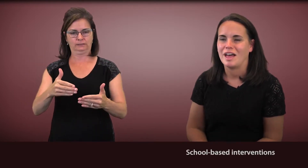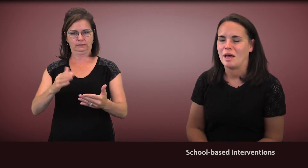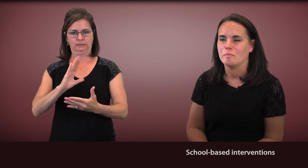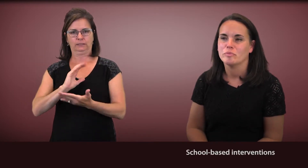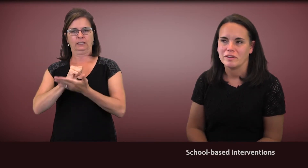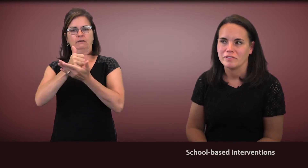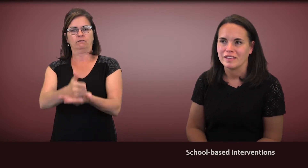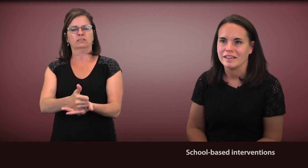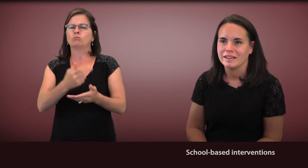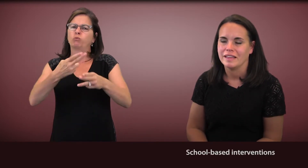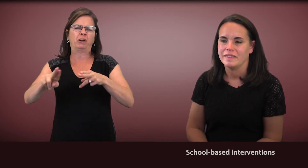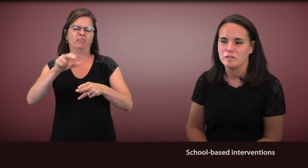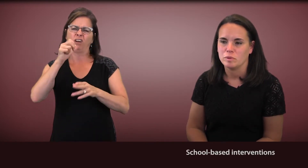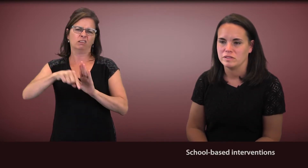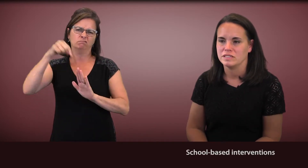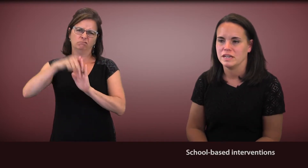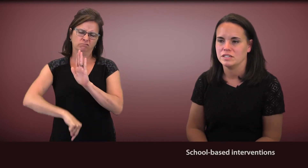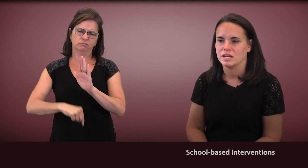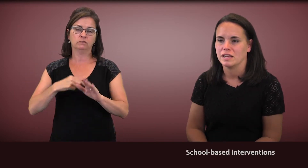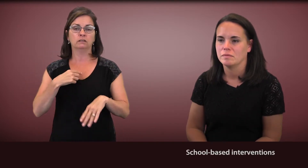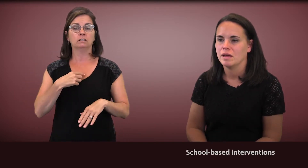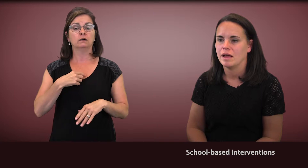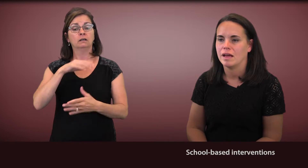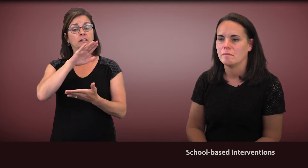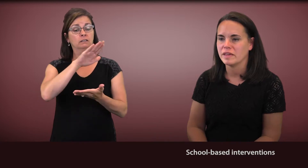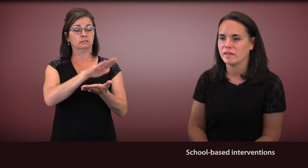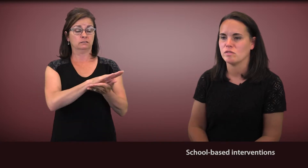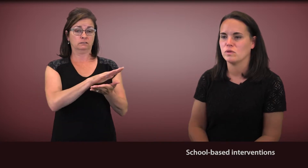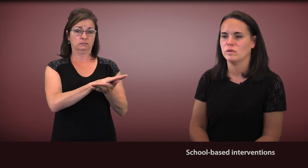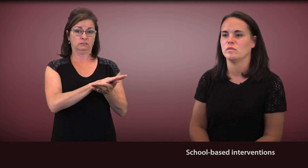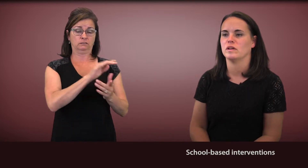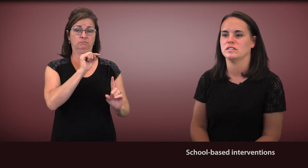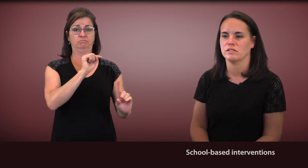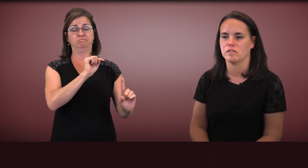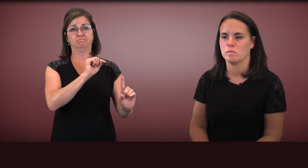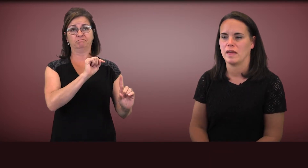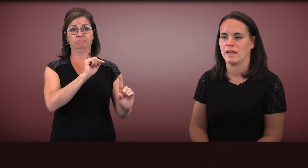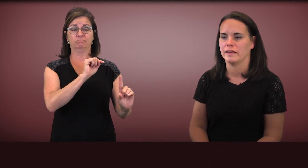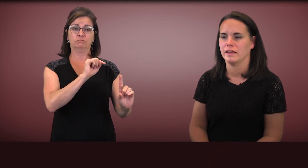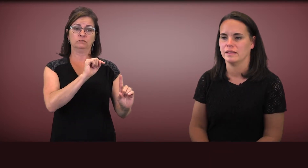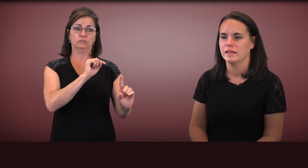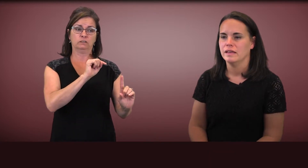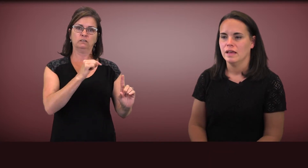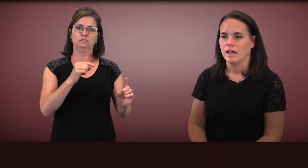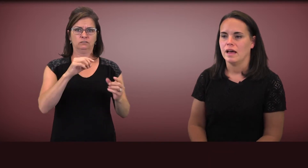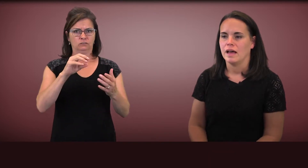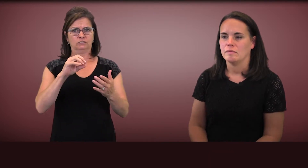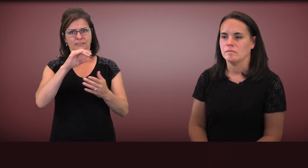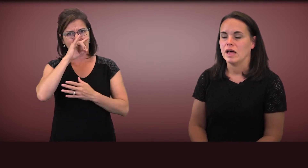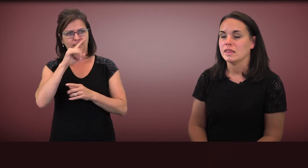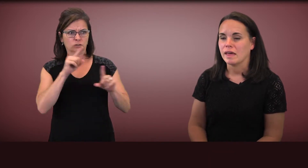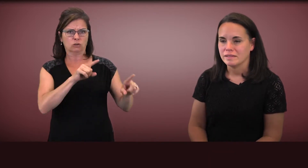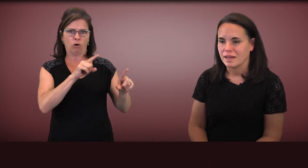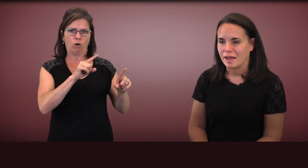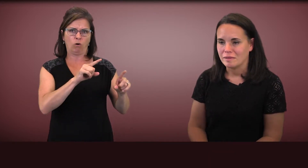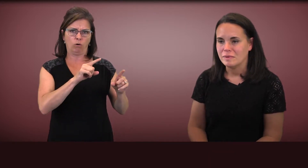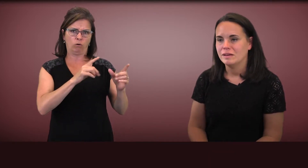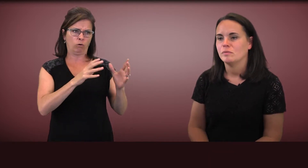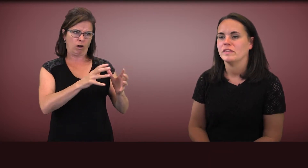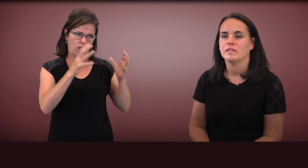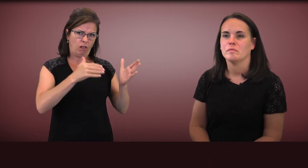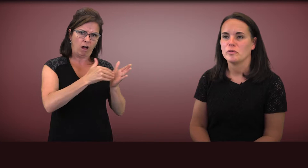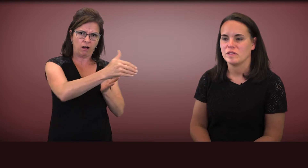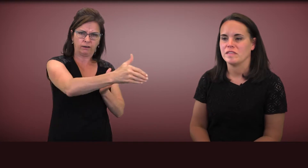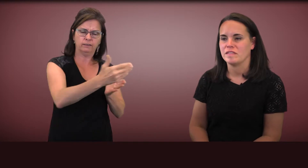interventions briefly in this presentation because school is where children spend a lot of